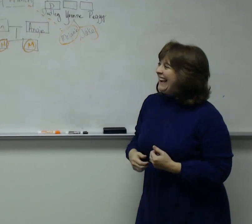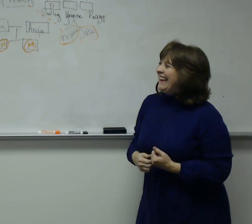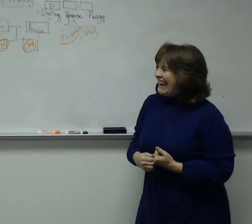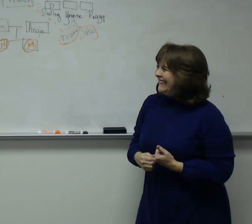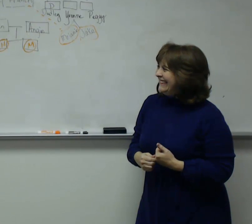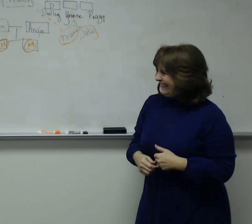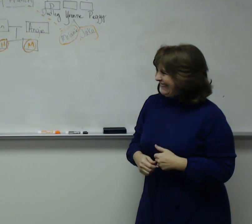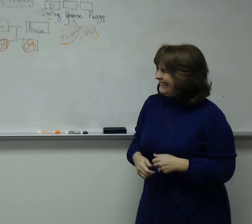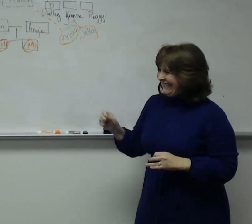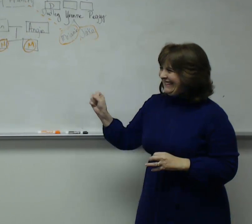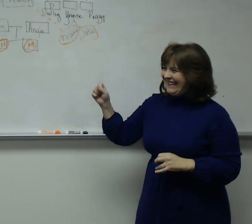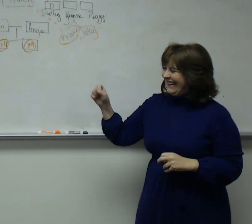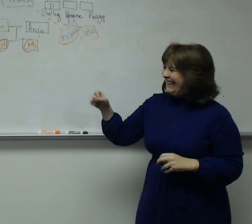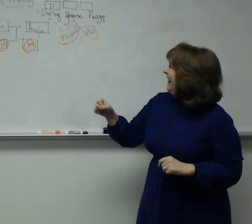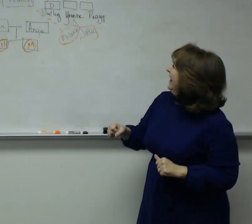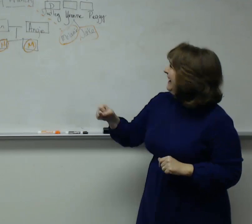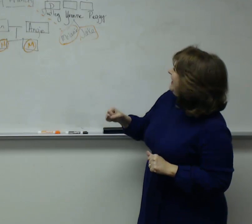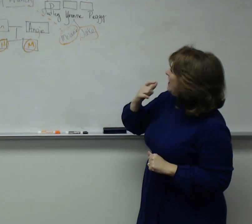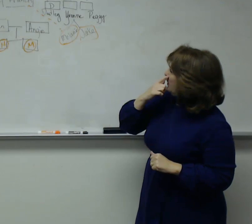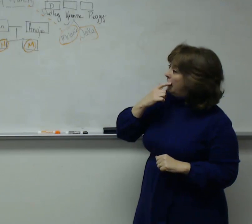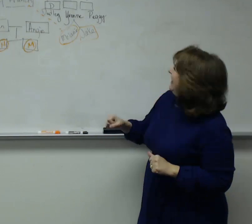Yeah. Yeah.